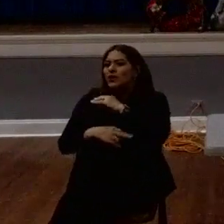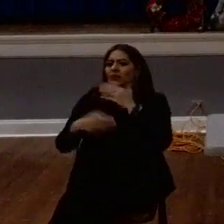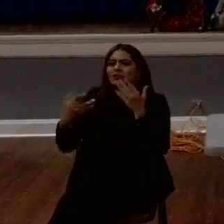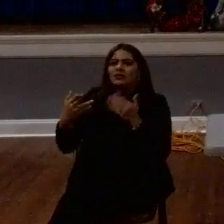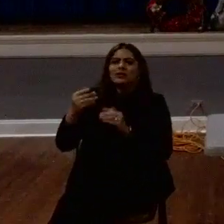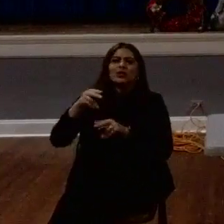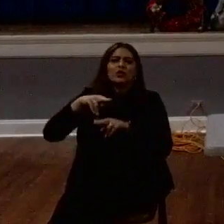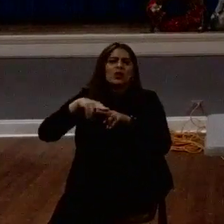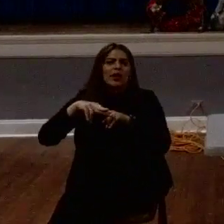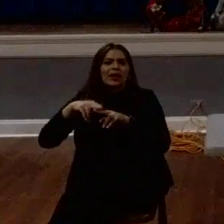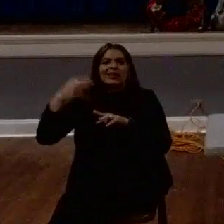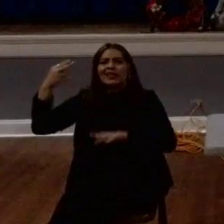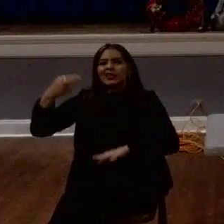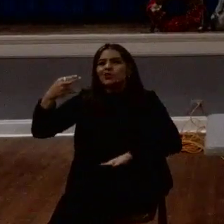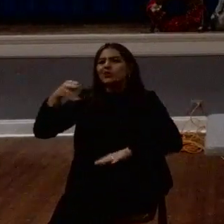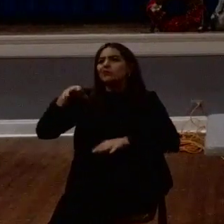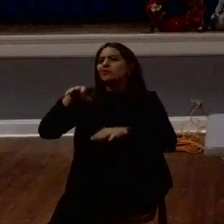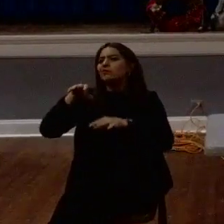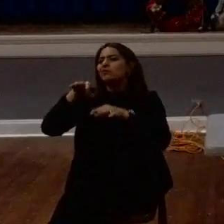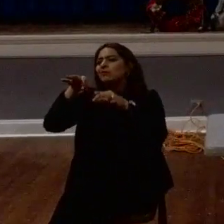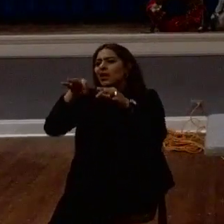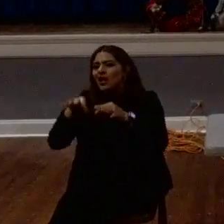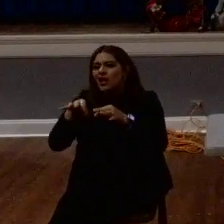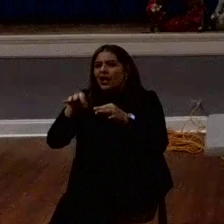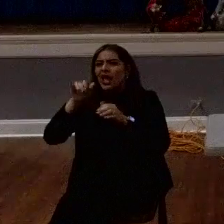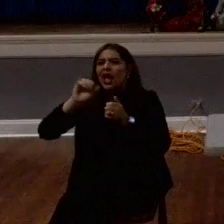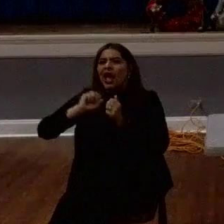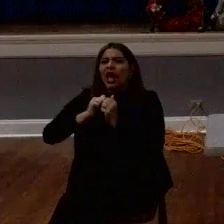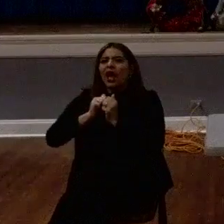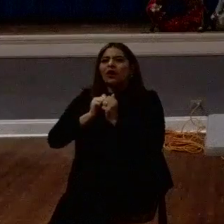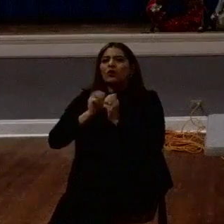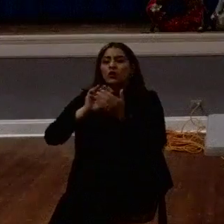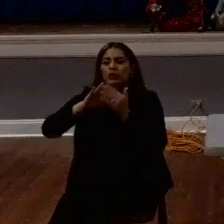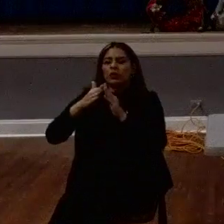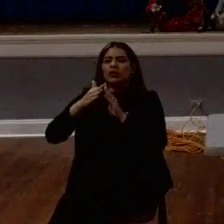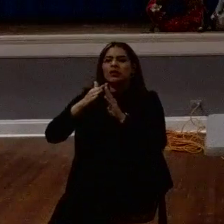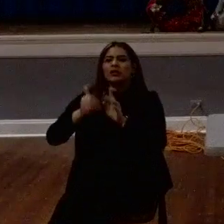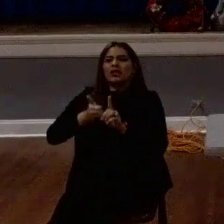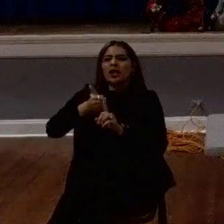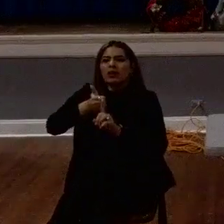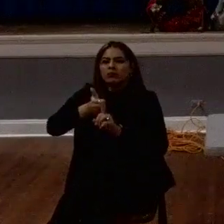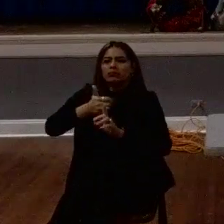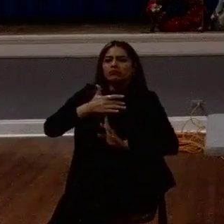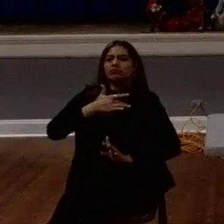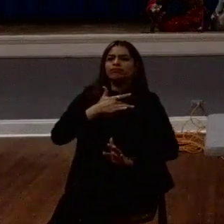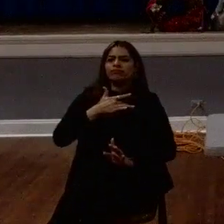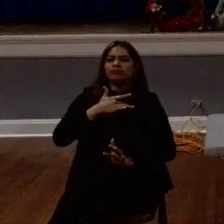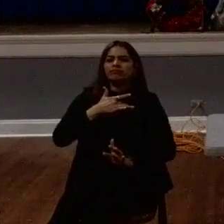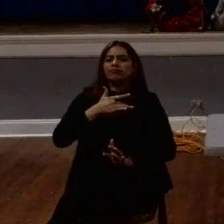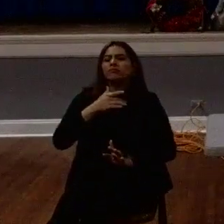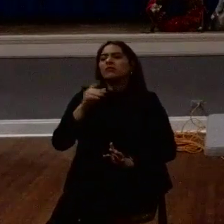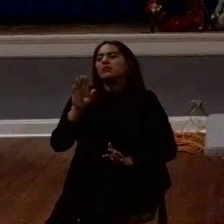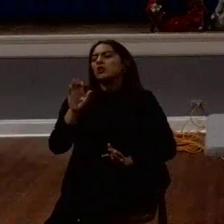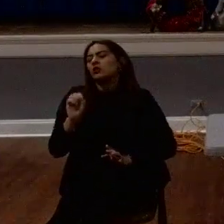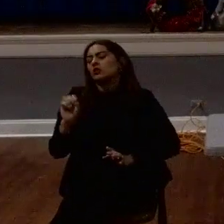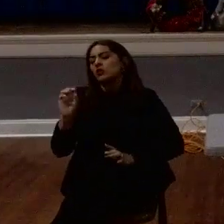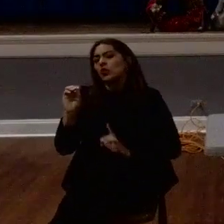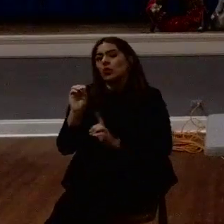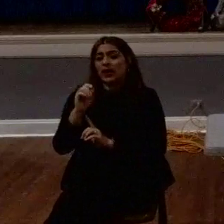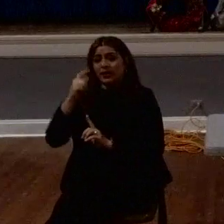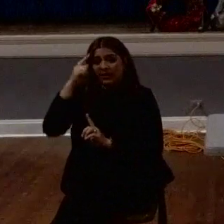the train history, what that meant to this community as well. So with that, I think that